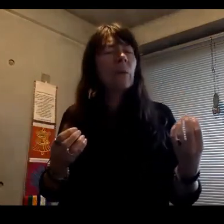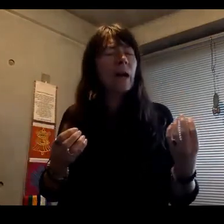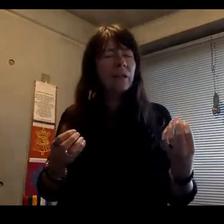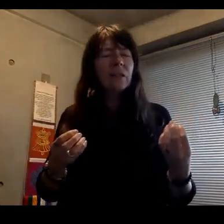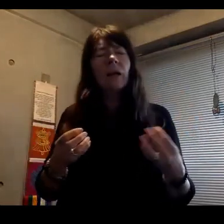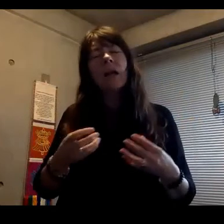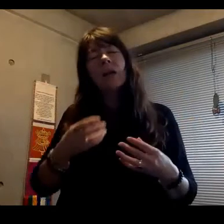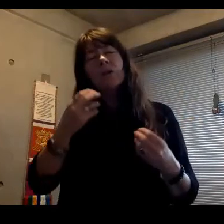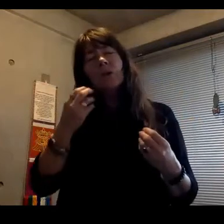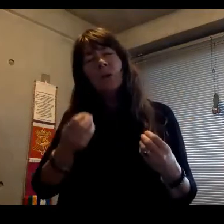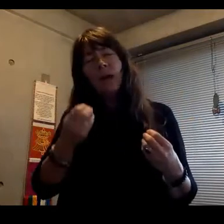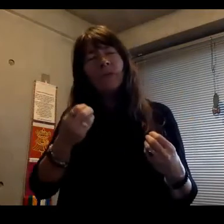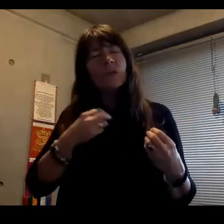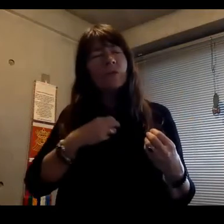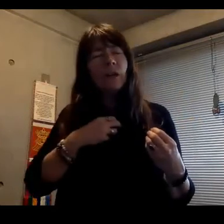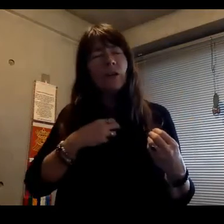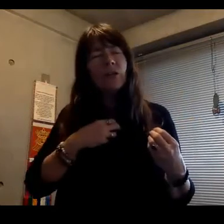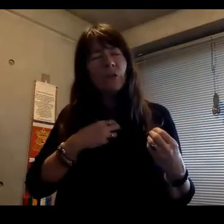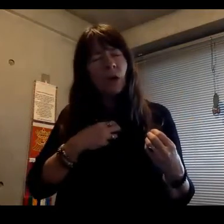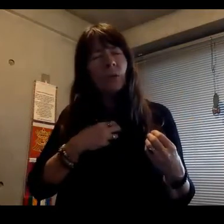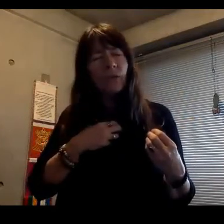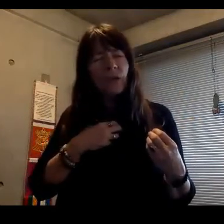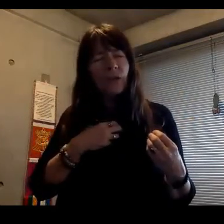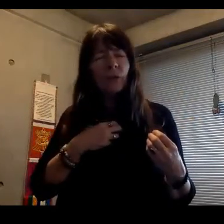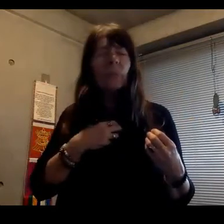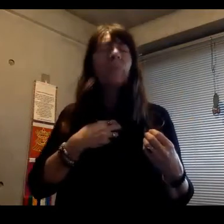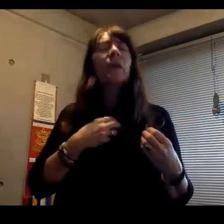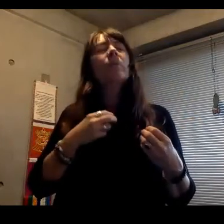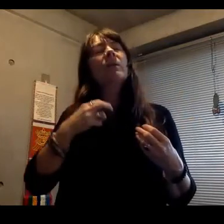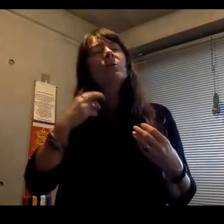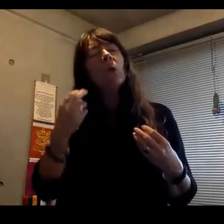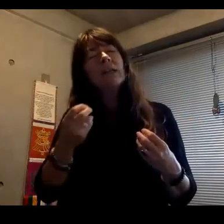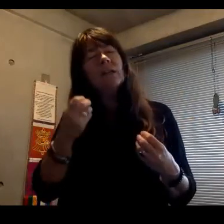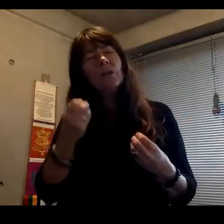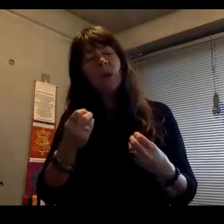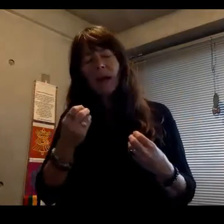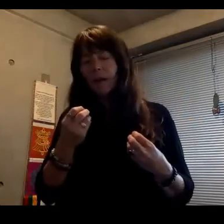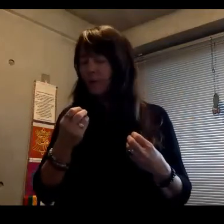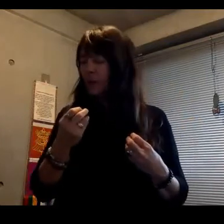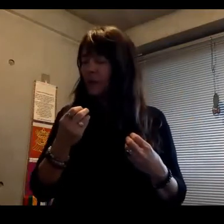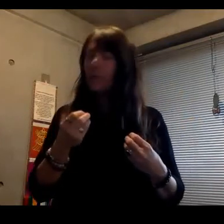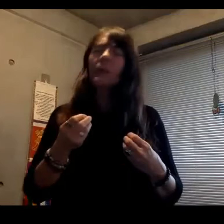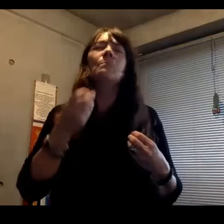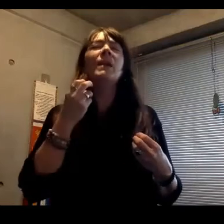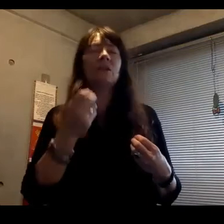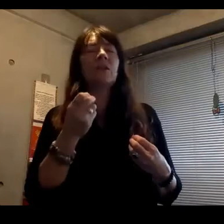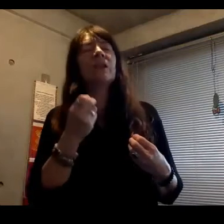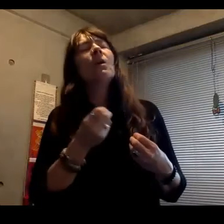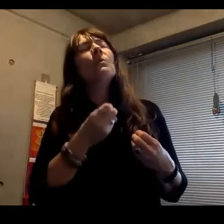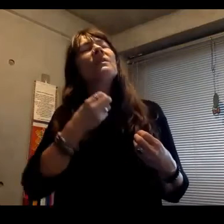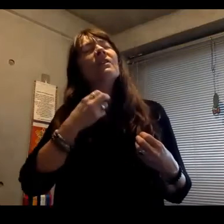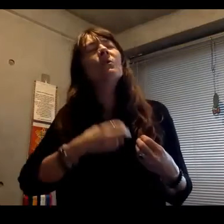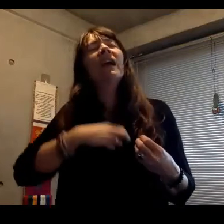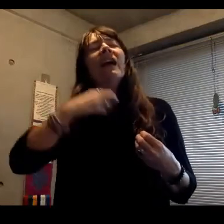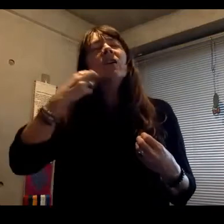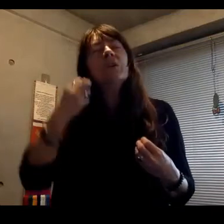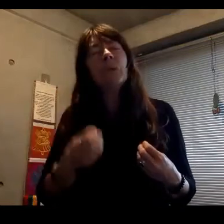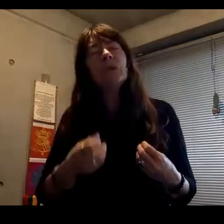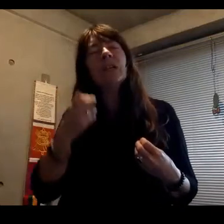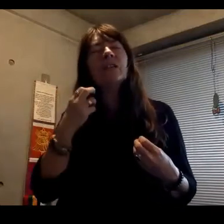to humanity. So you have this very strong within you. But what you have missed was that